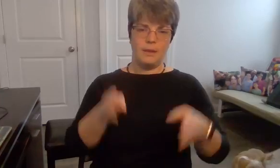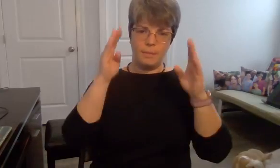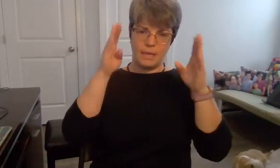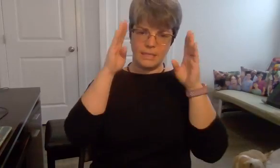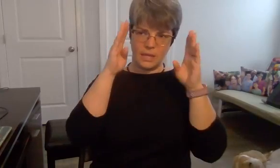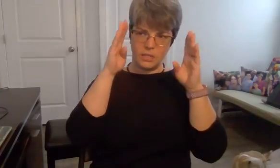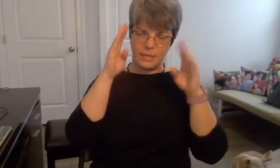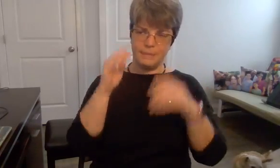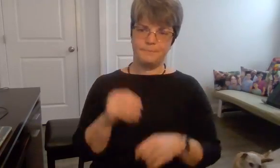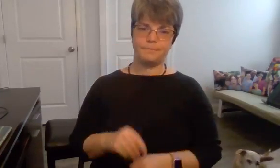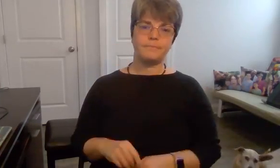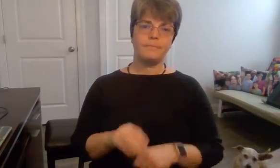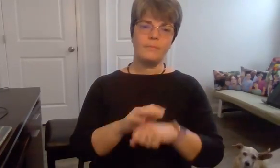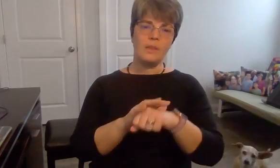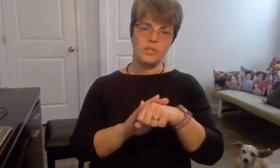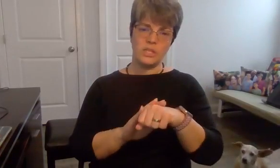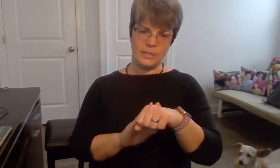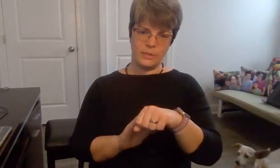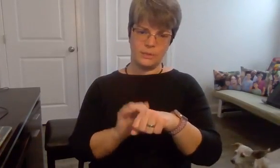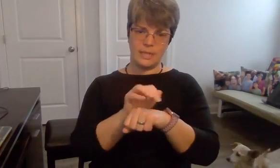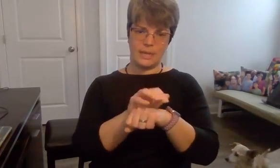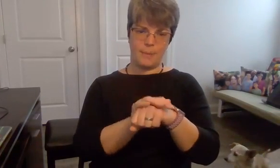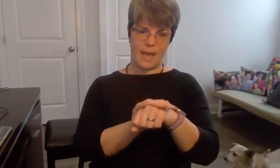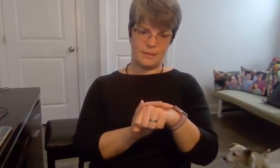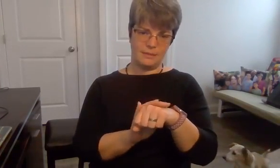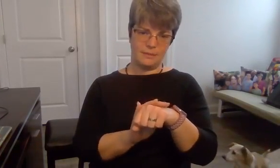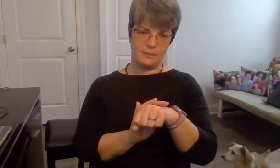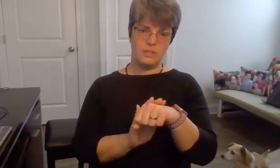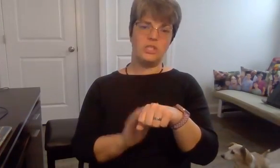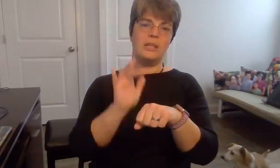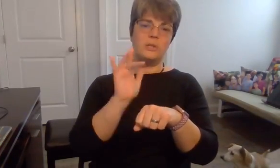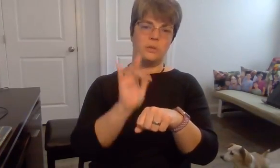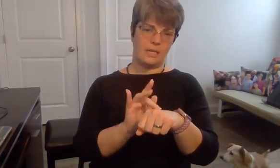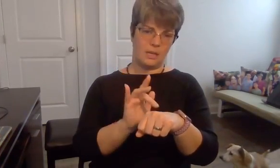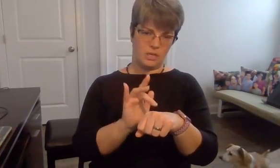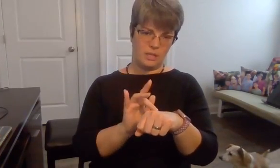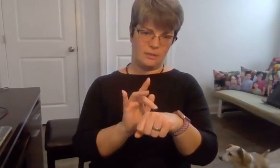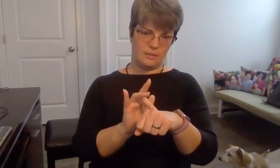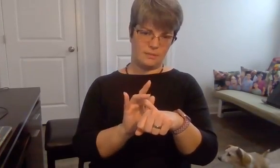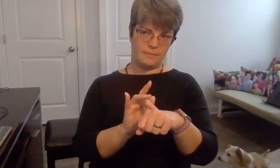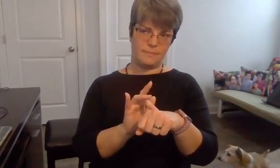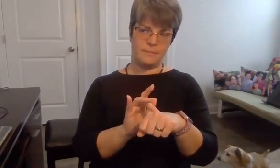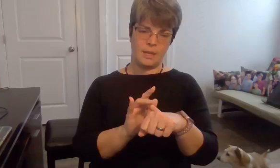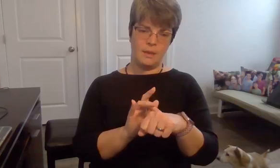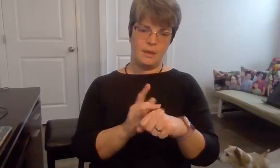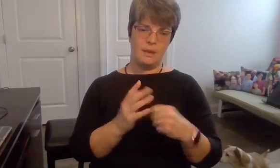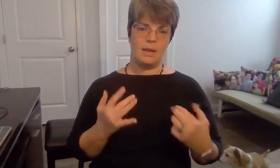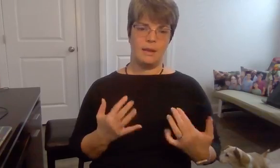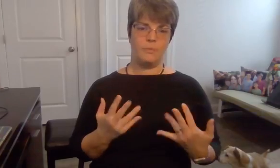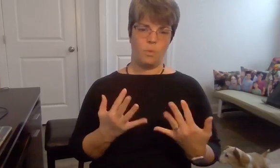Pay attention. Gentle is like a pet. Gentle touches.